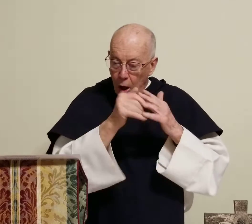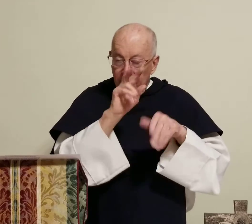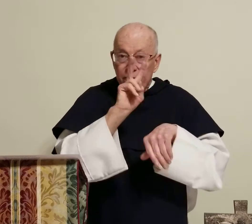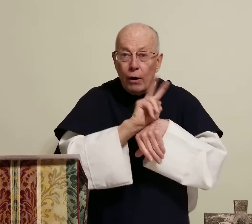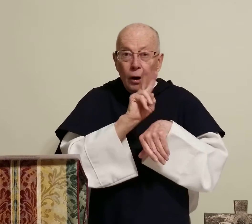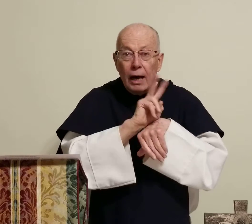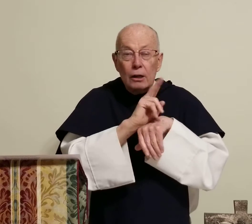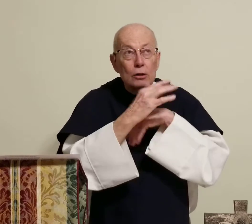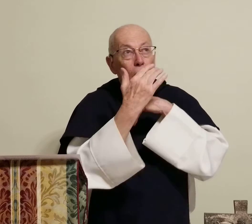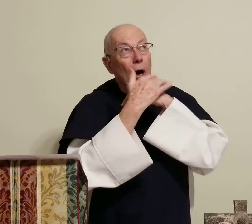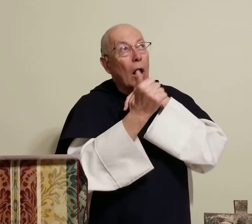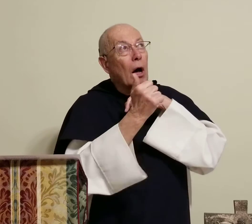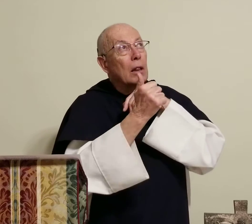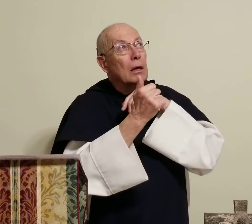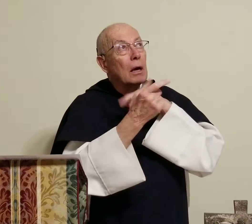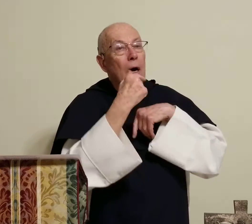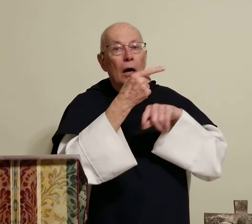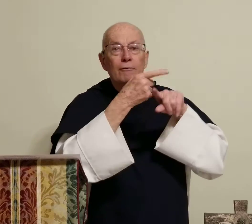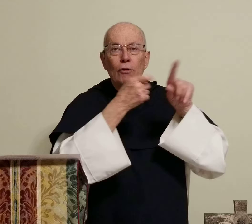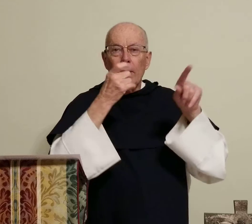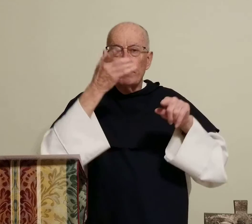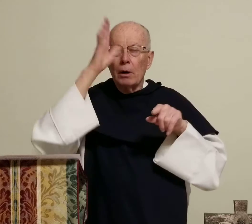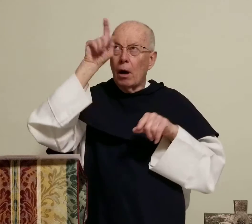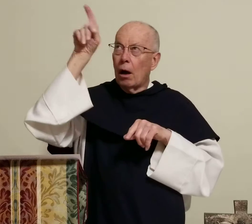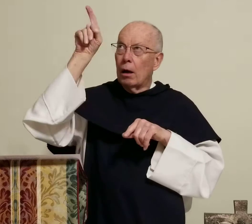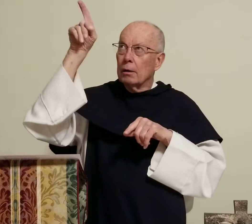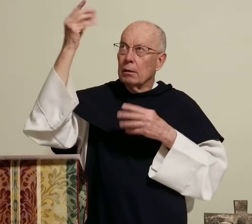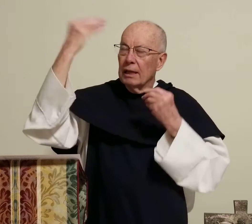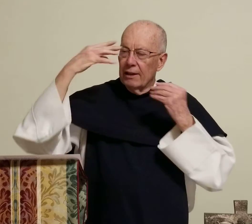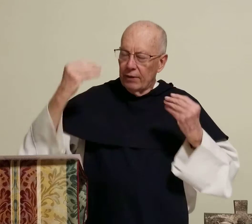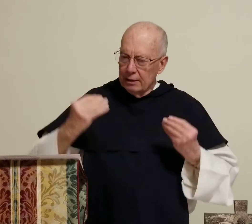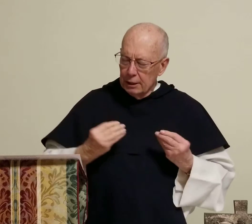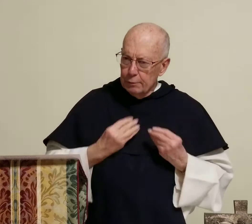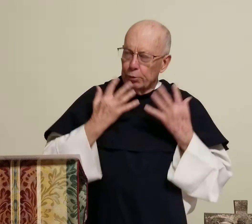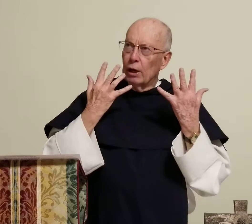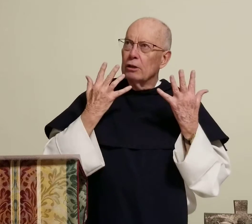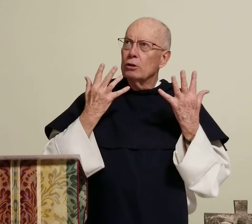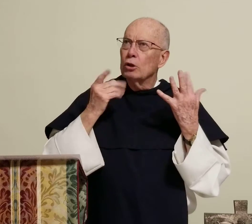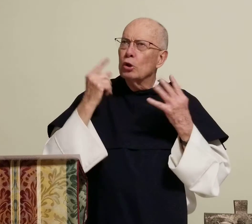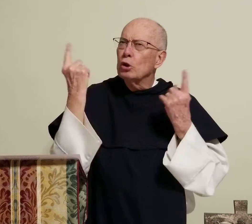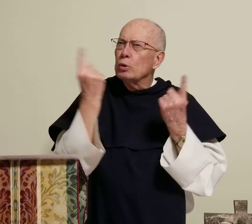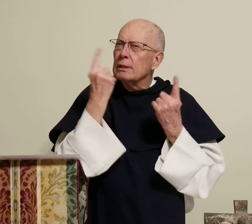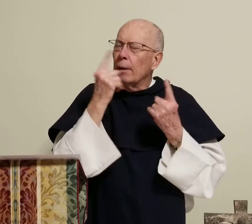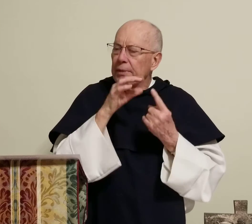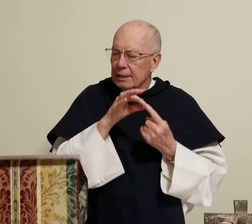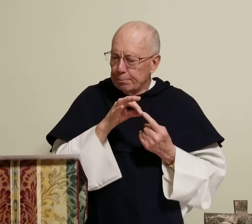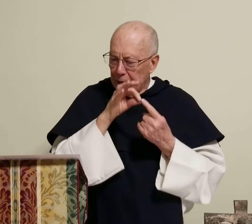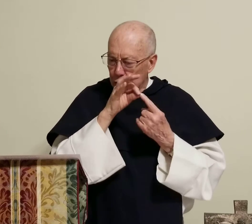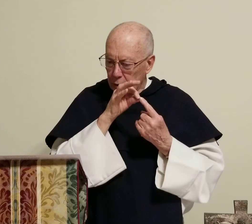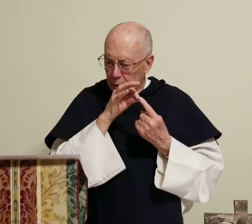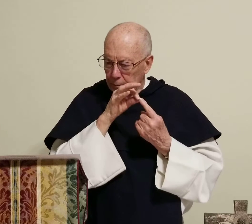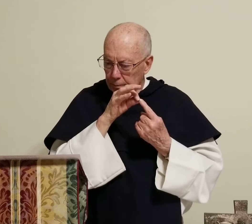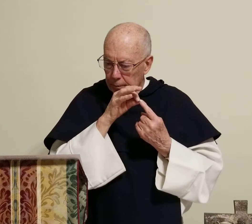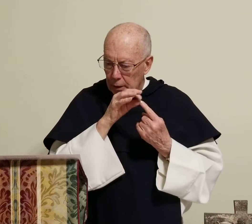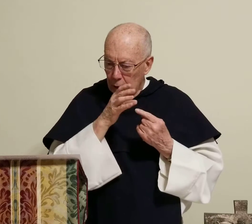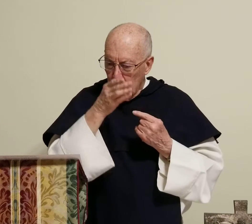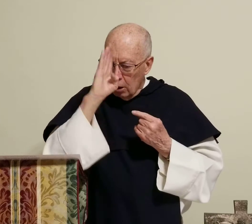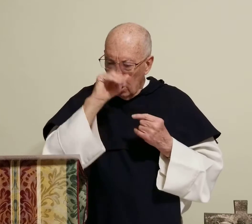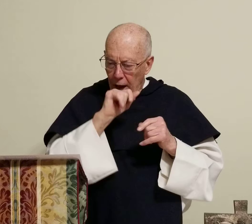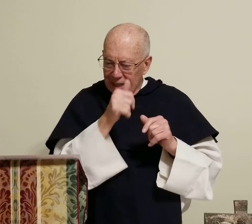or focus to God, cause from God, the preparation to do something special. God is